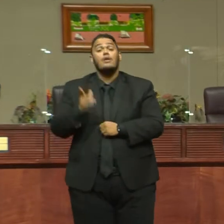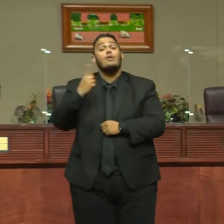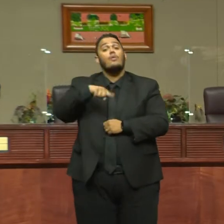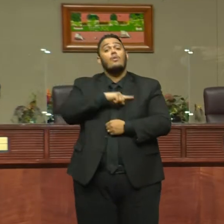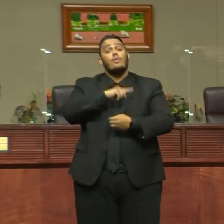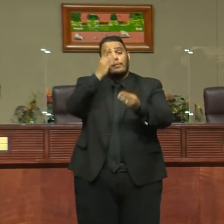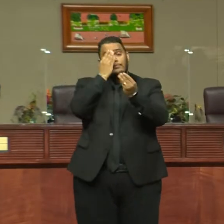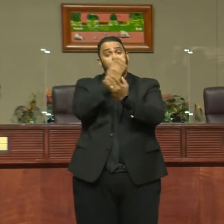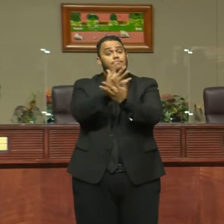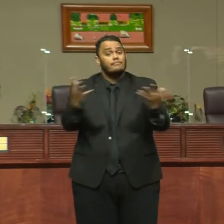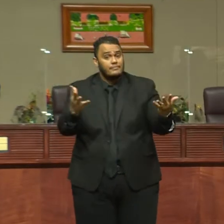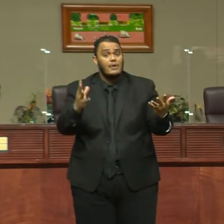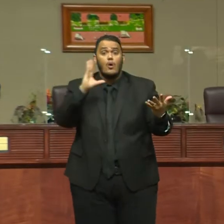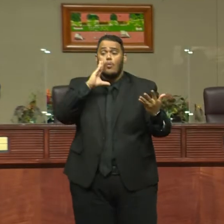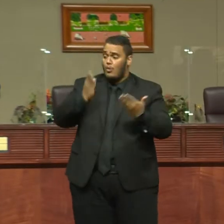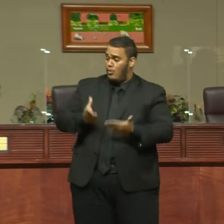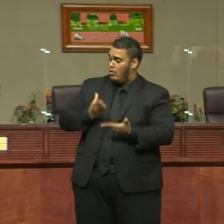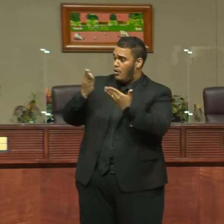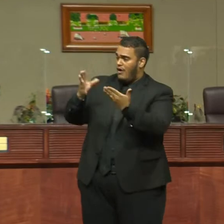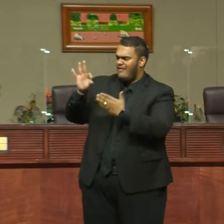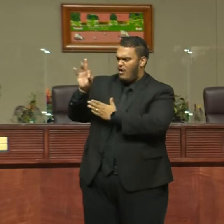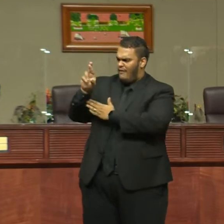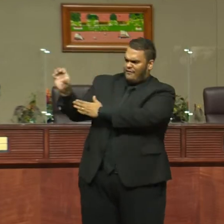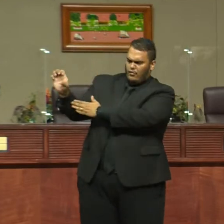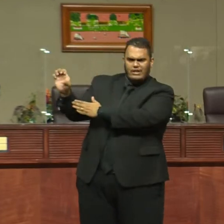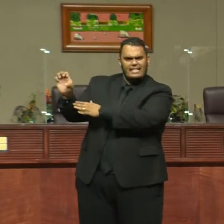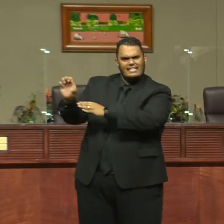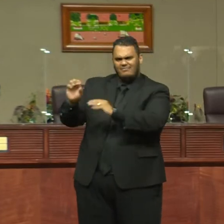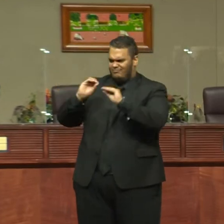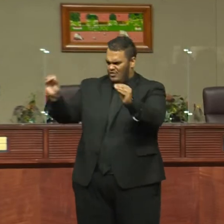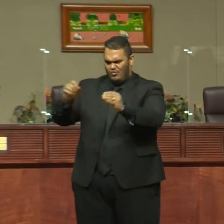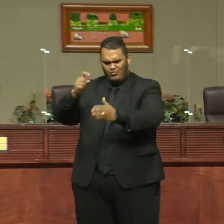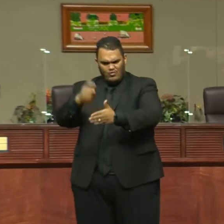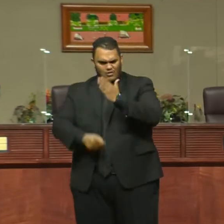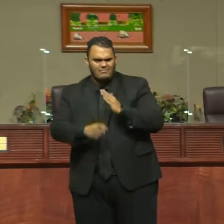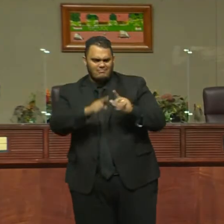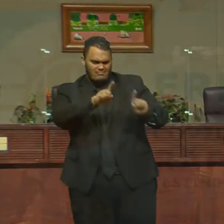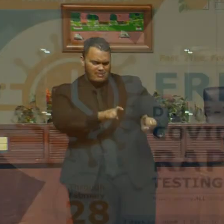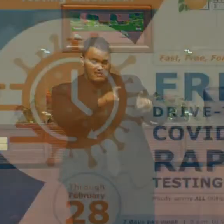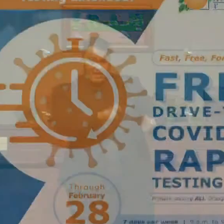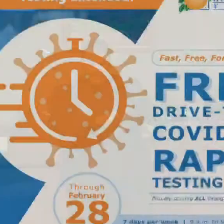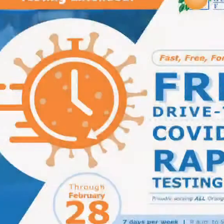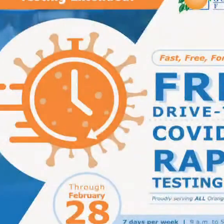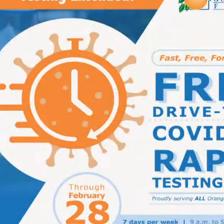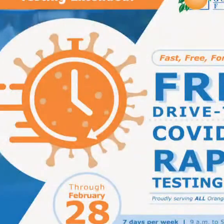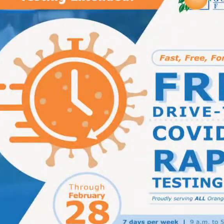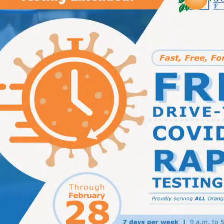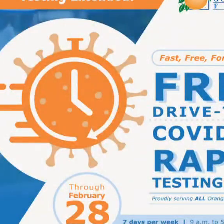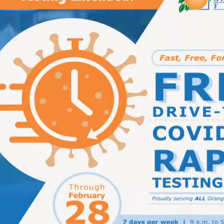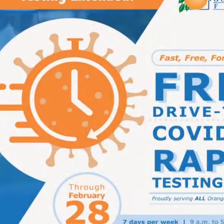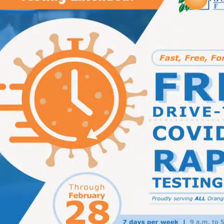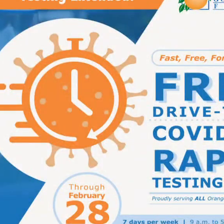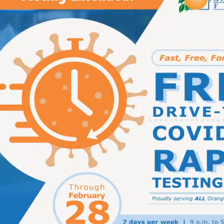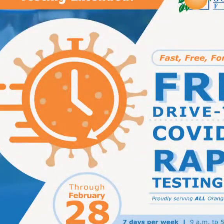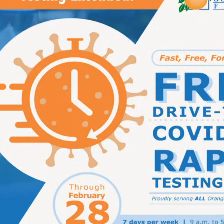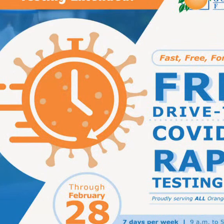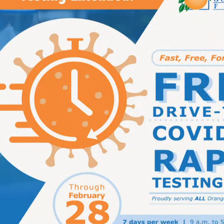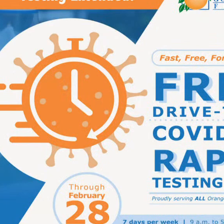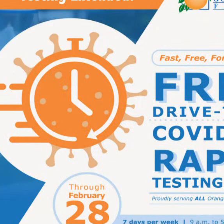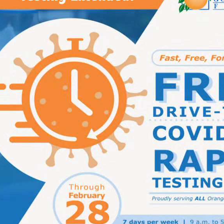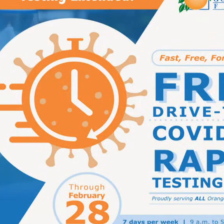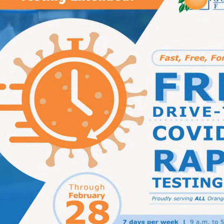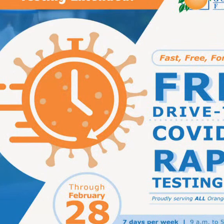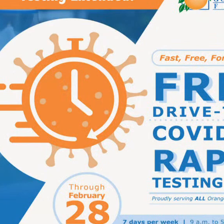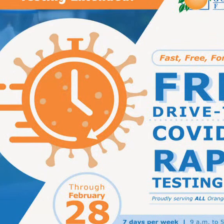free testing 7 days a week at Barnett Park through the end of the month. I also want to address the number of